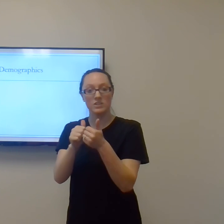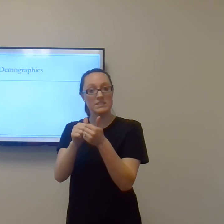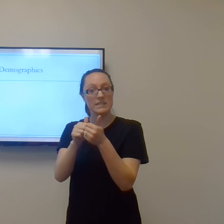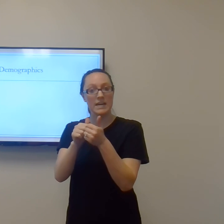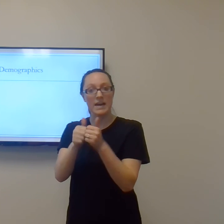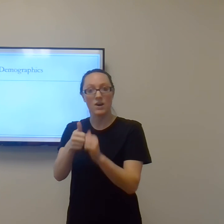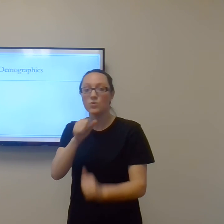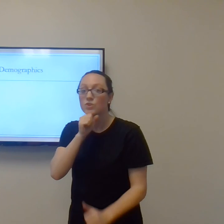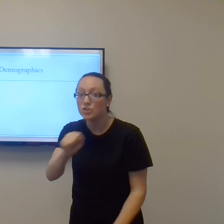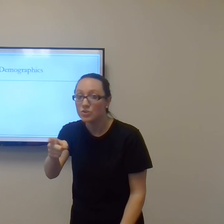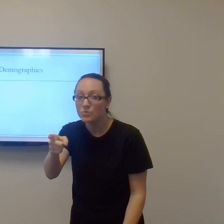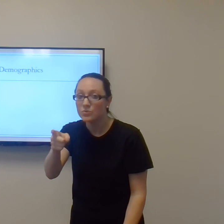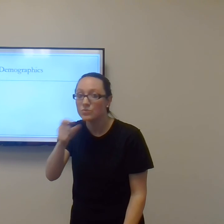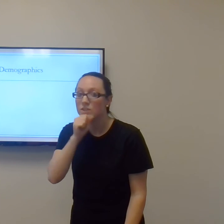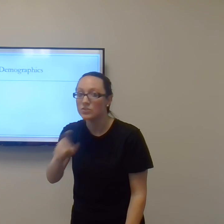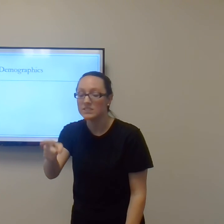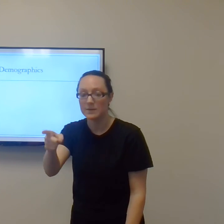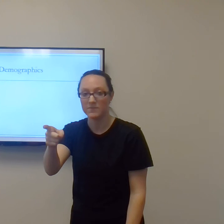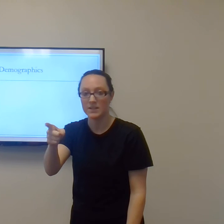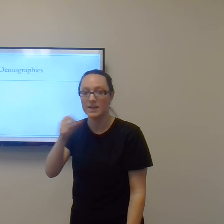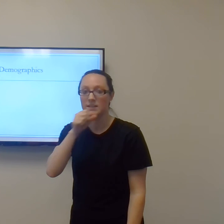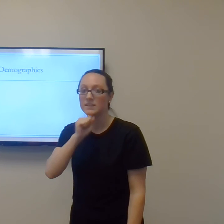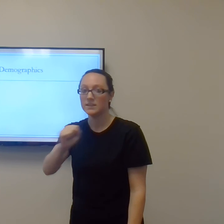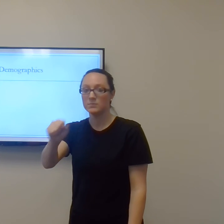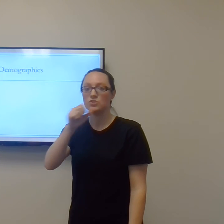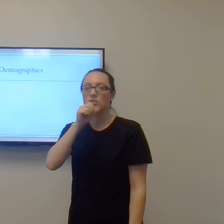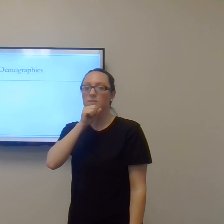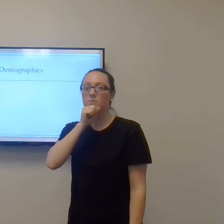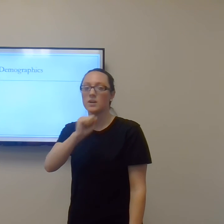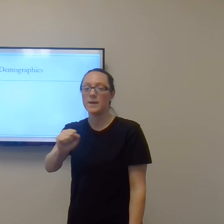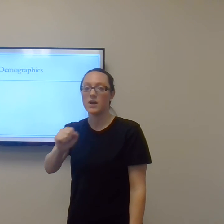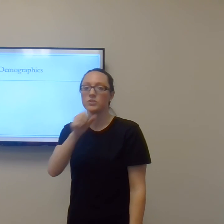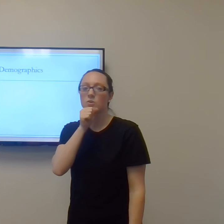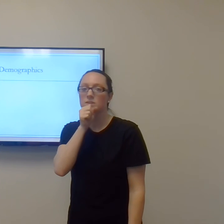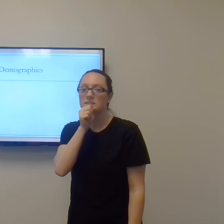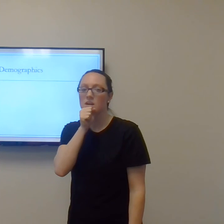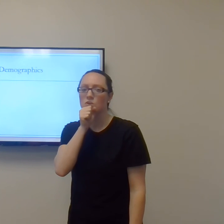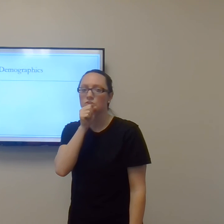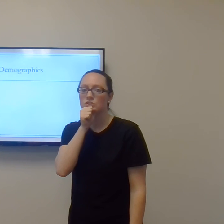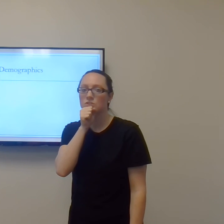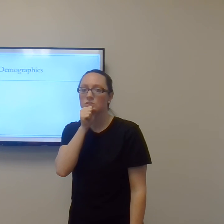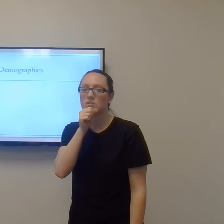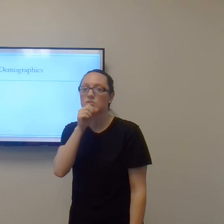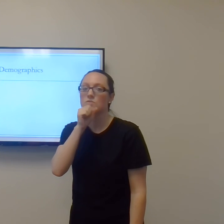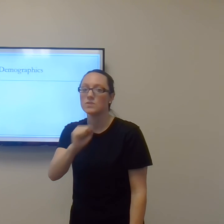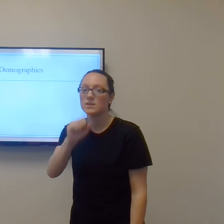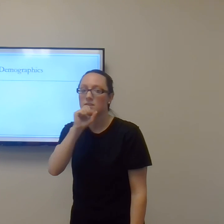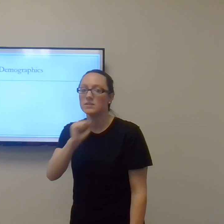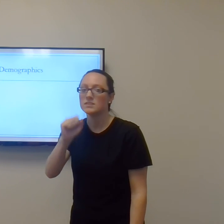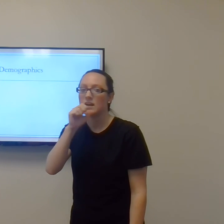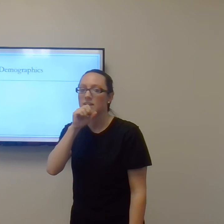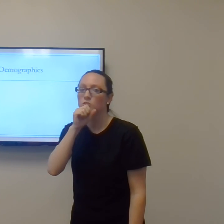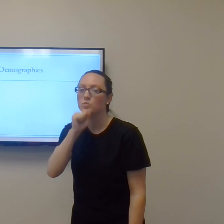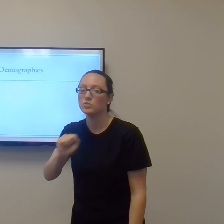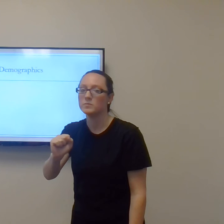can say how old are you and do the same sign, but you definitely want to come out. You don't want to say orange. So it's kind of like you're pulling your